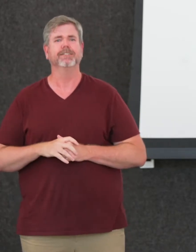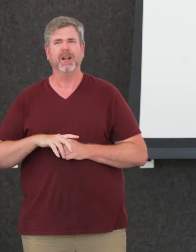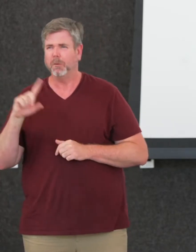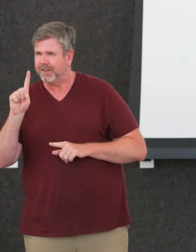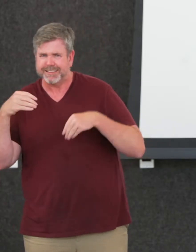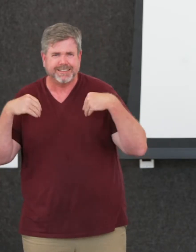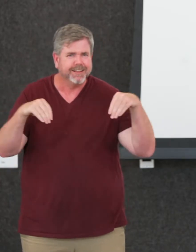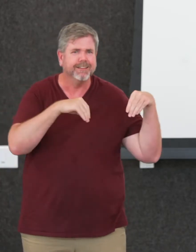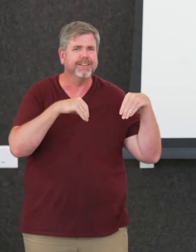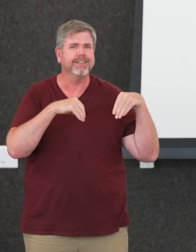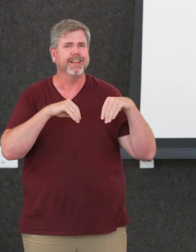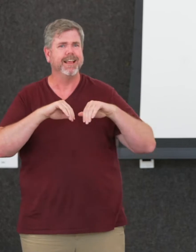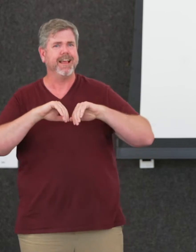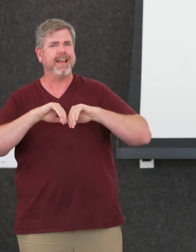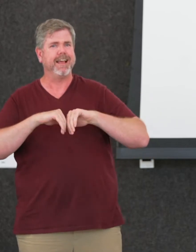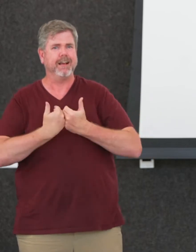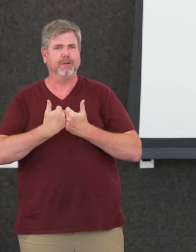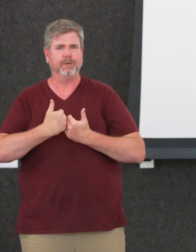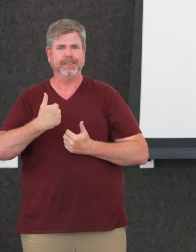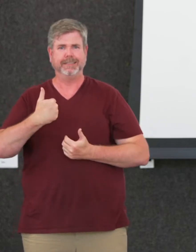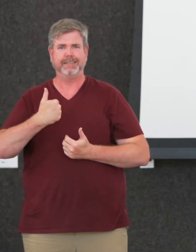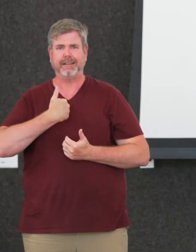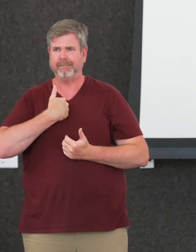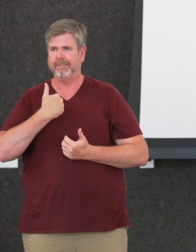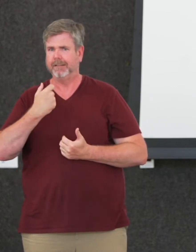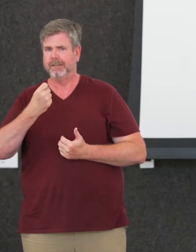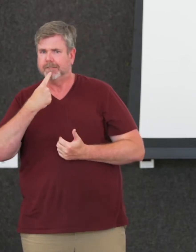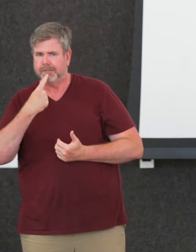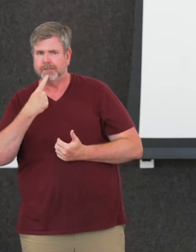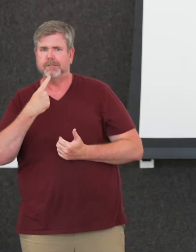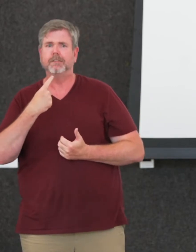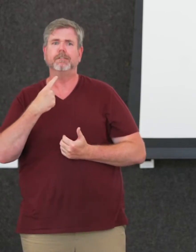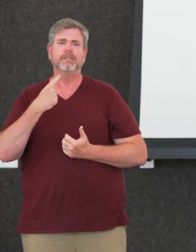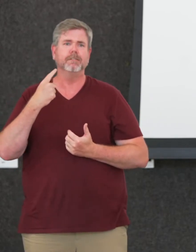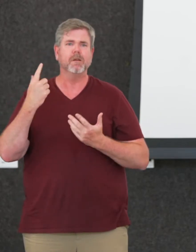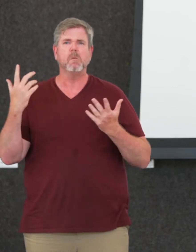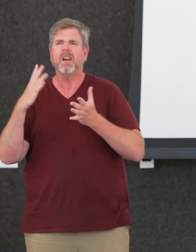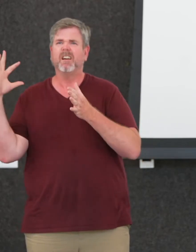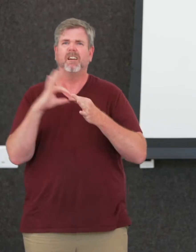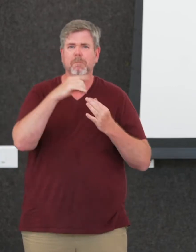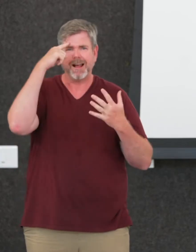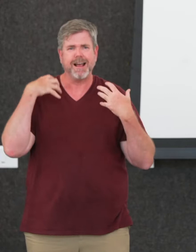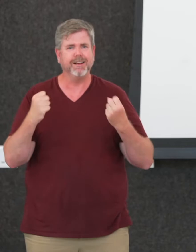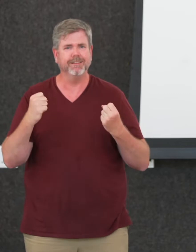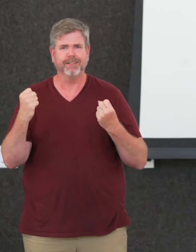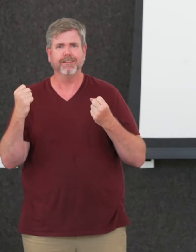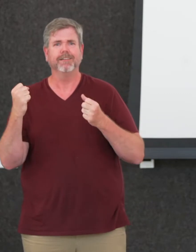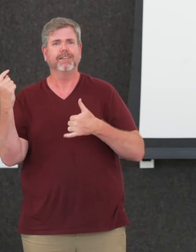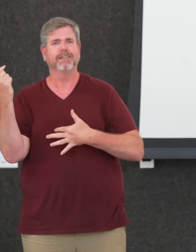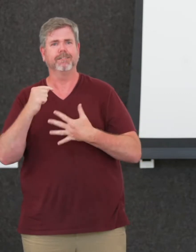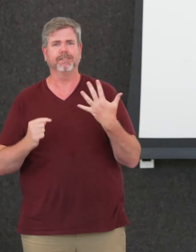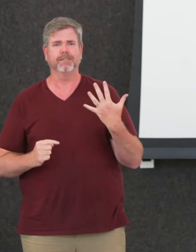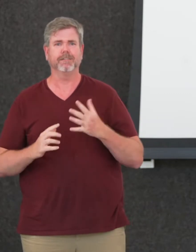self-medicating and mental health are intertwined, treatments, and how law enforcement is dealing with the crisis here.